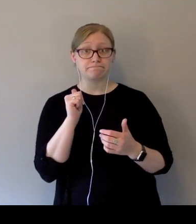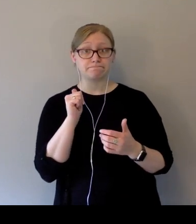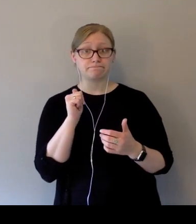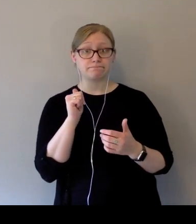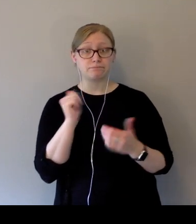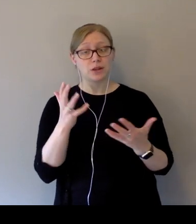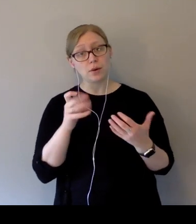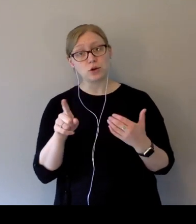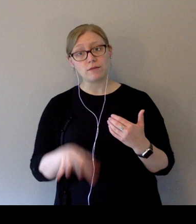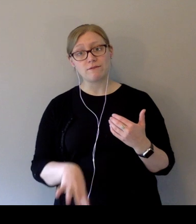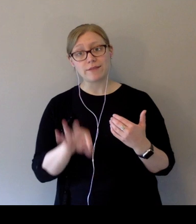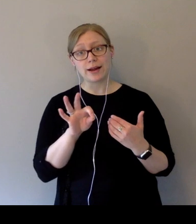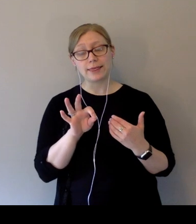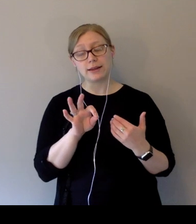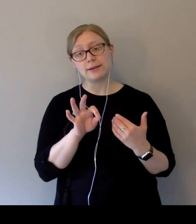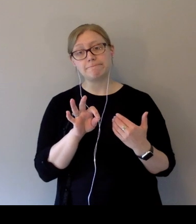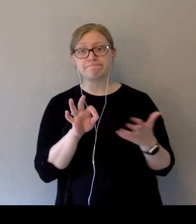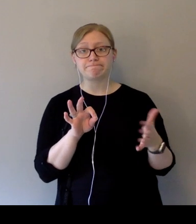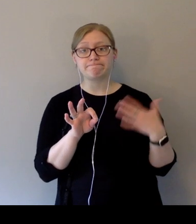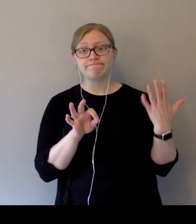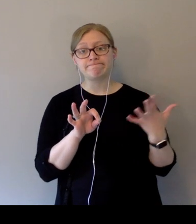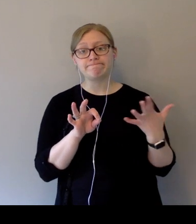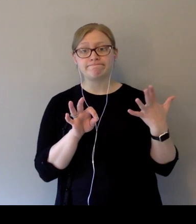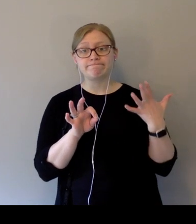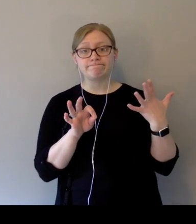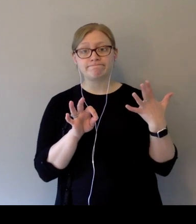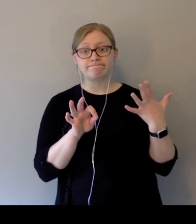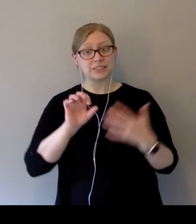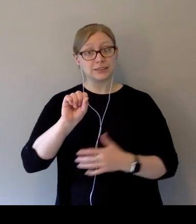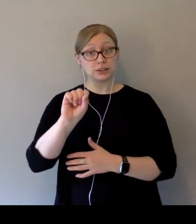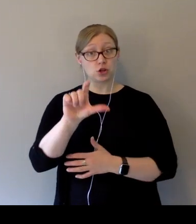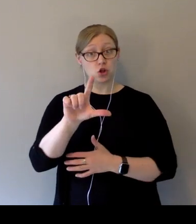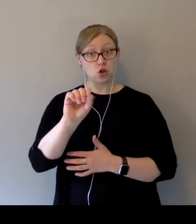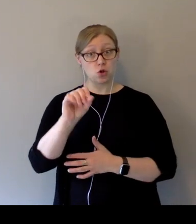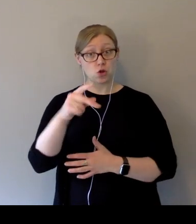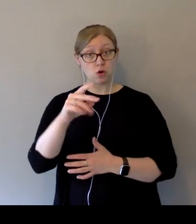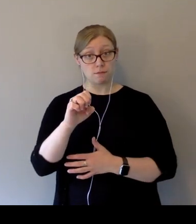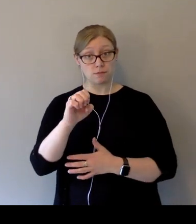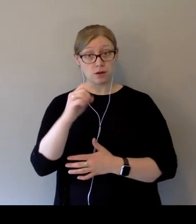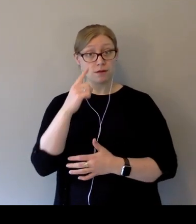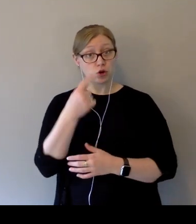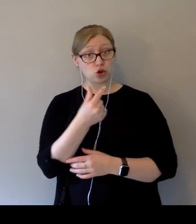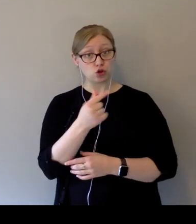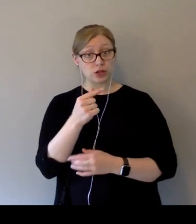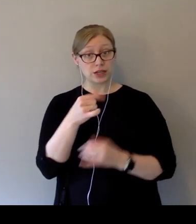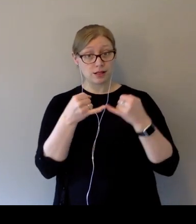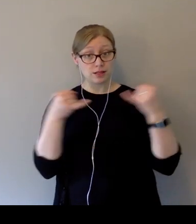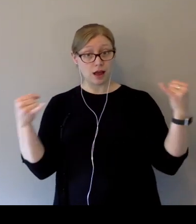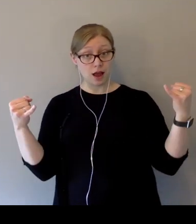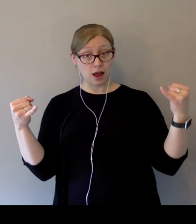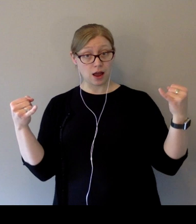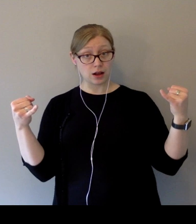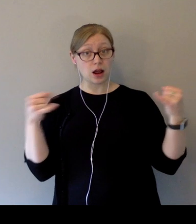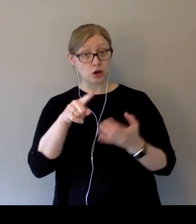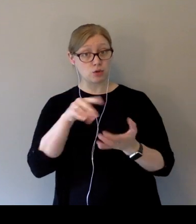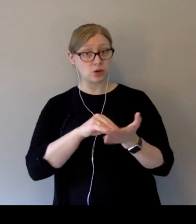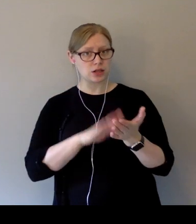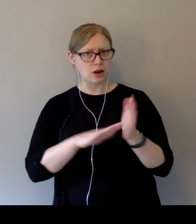they wanted you to find the slope of the green line, and you put